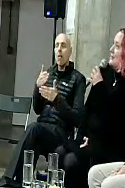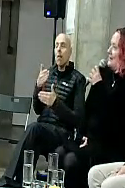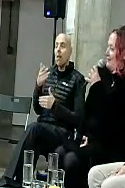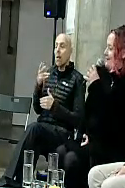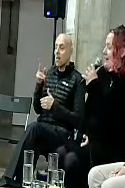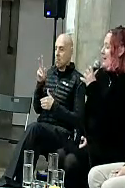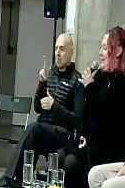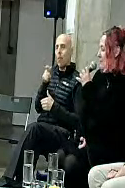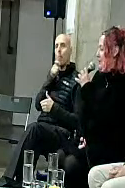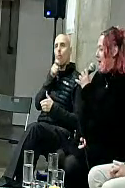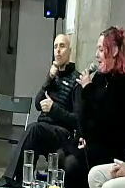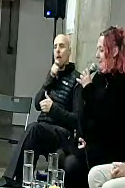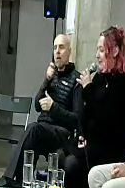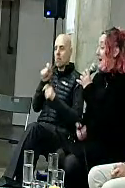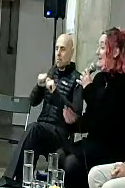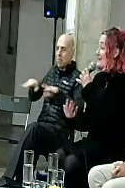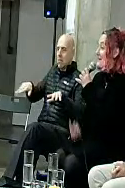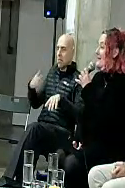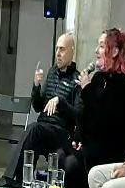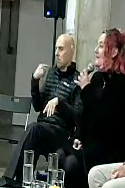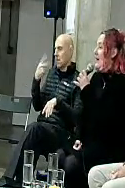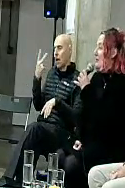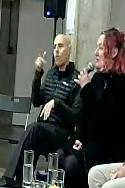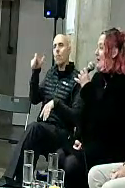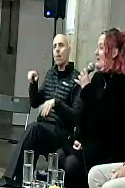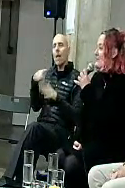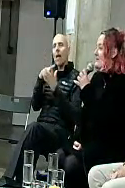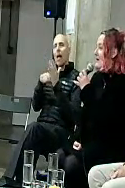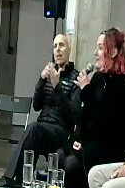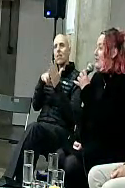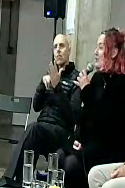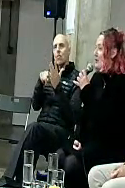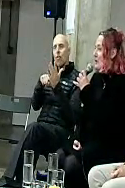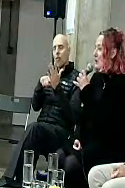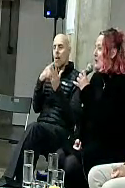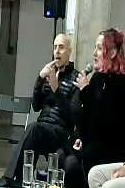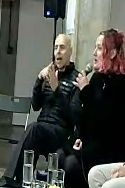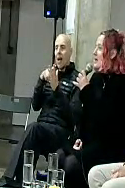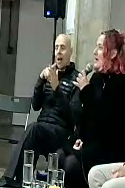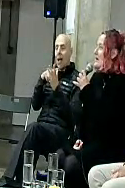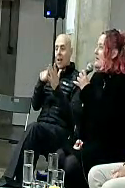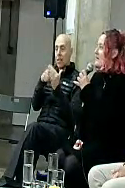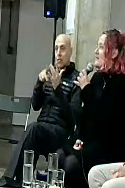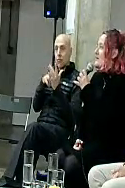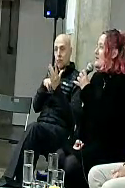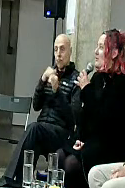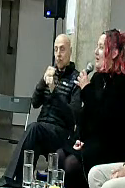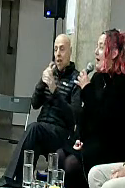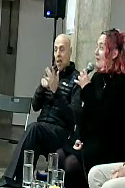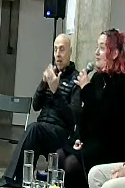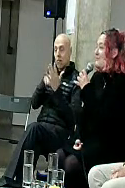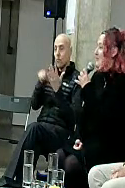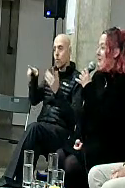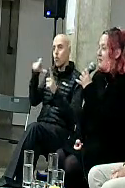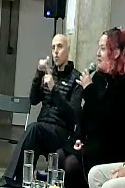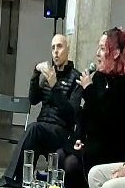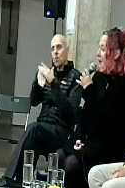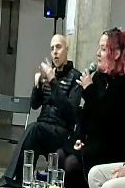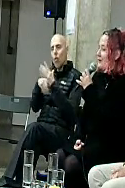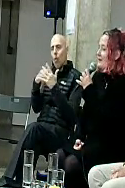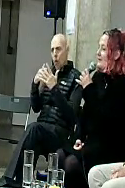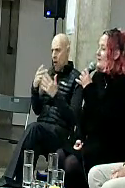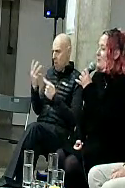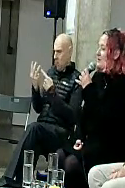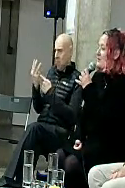podcast that weren't here today, but Alison Turner, Errol Graham's daughter-in-law, is someone that I've spoken to